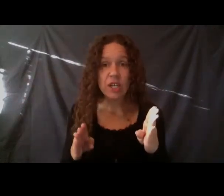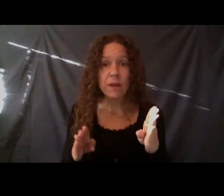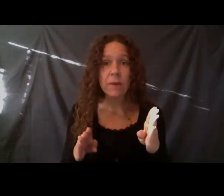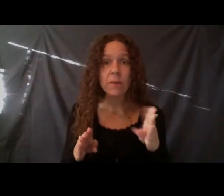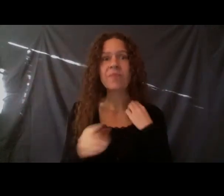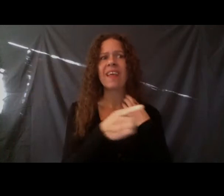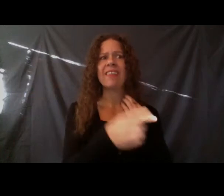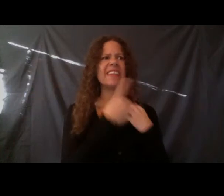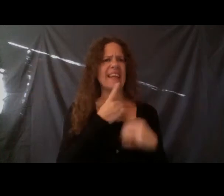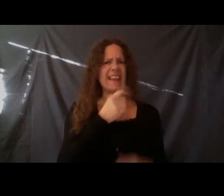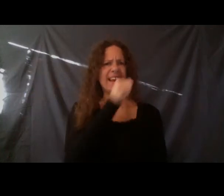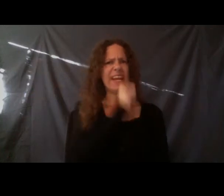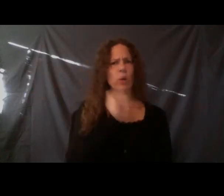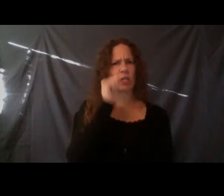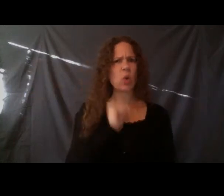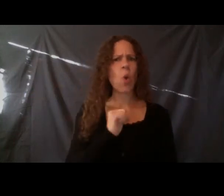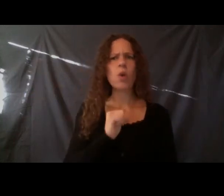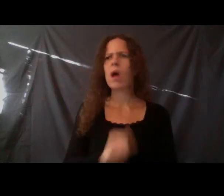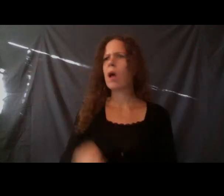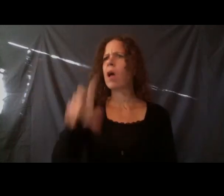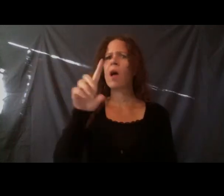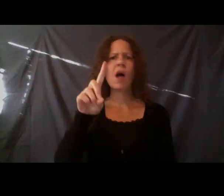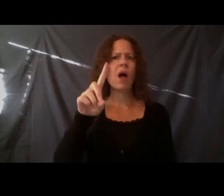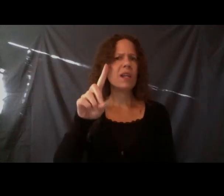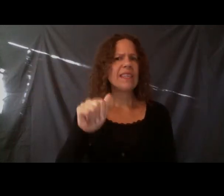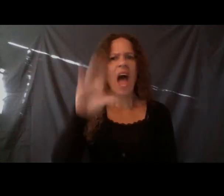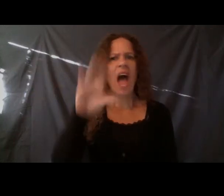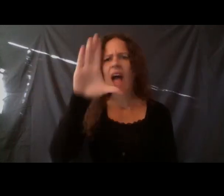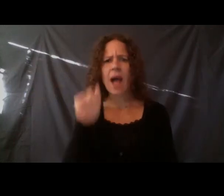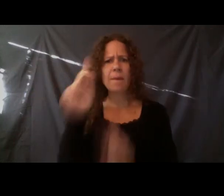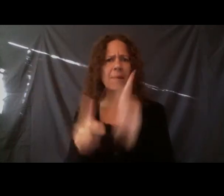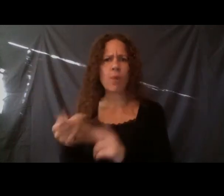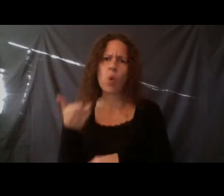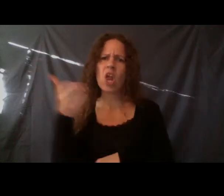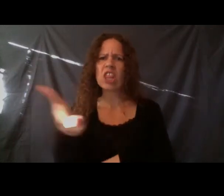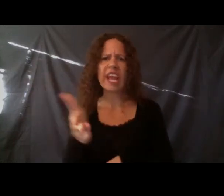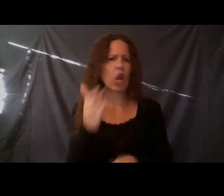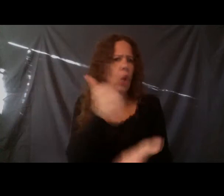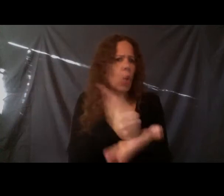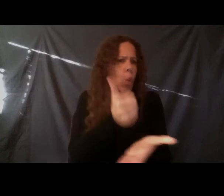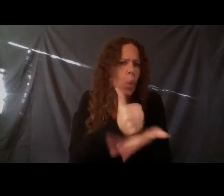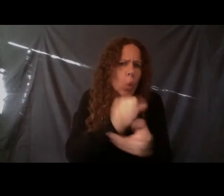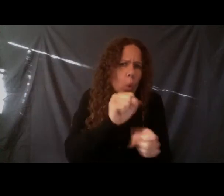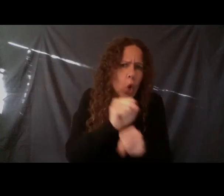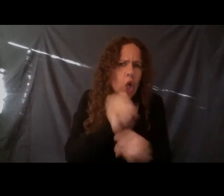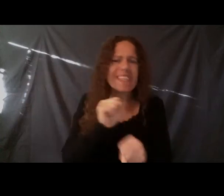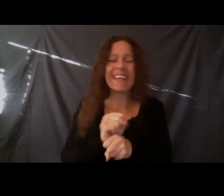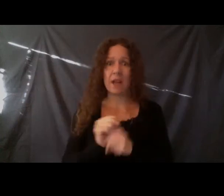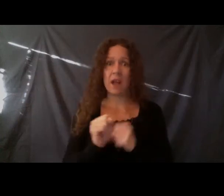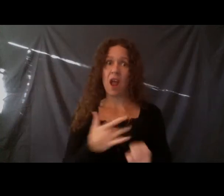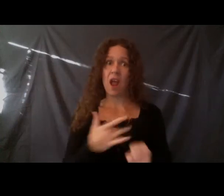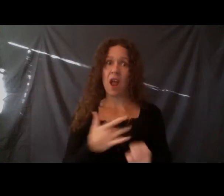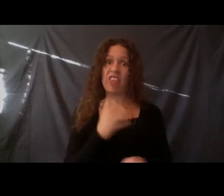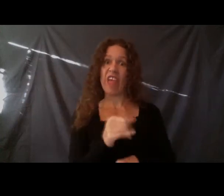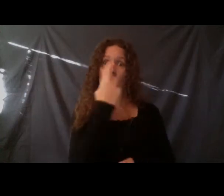there in Arizona with DACA folks working their butts off. So I do believe that that is the reason why they want